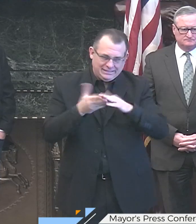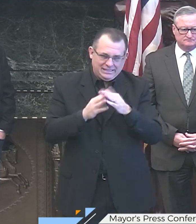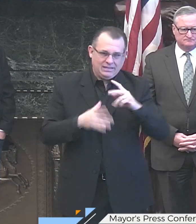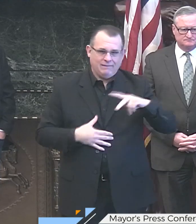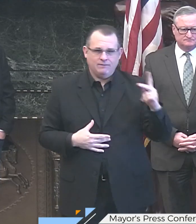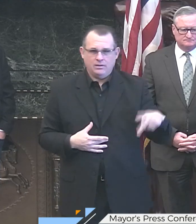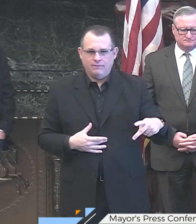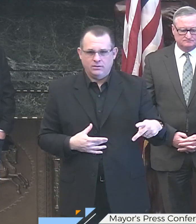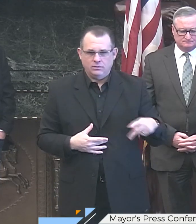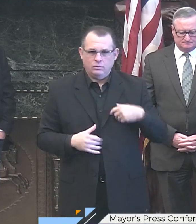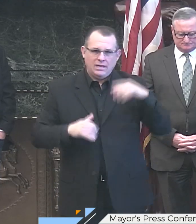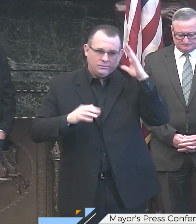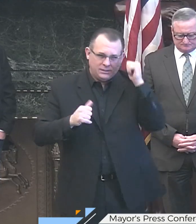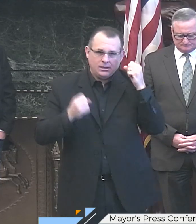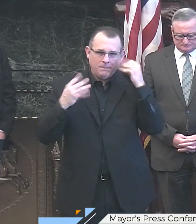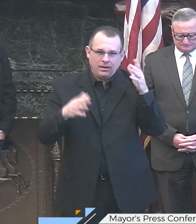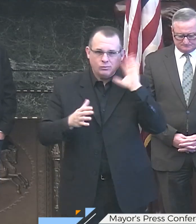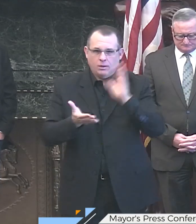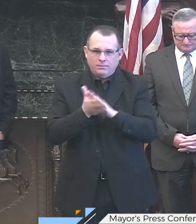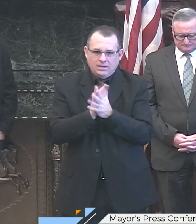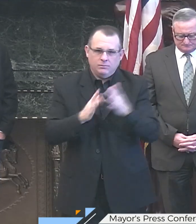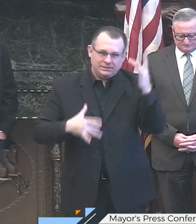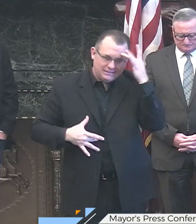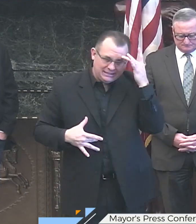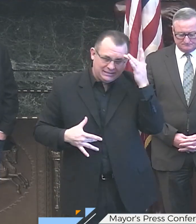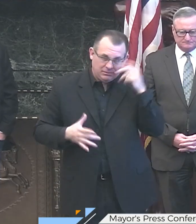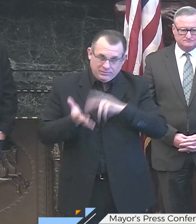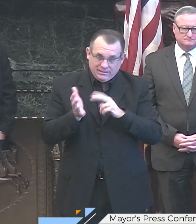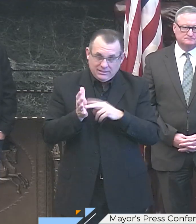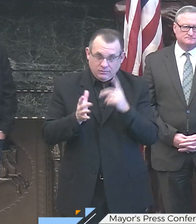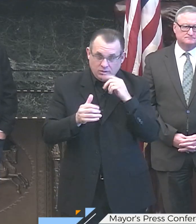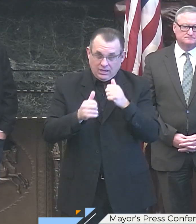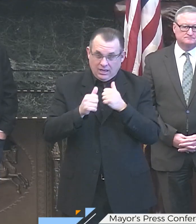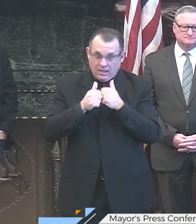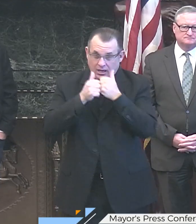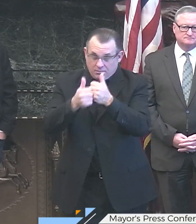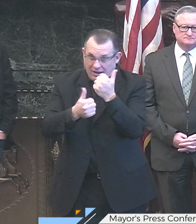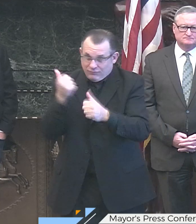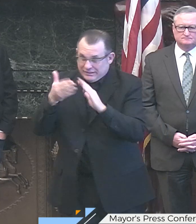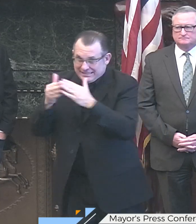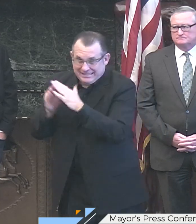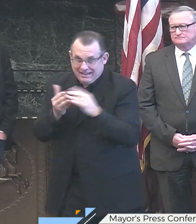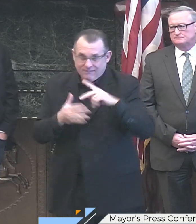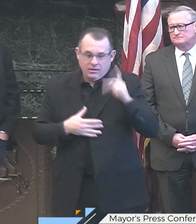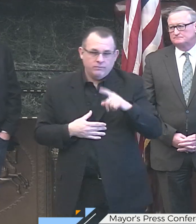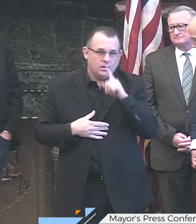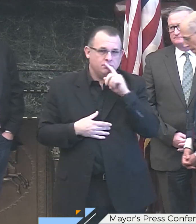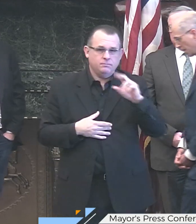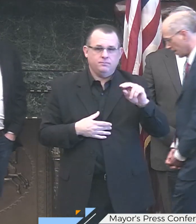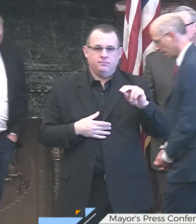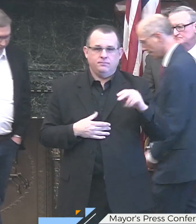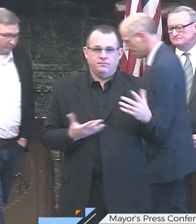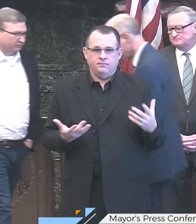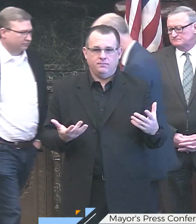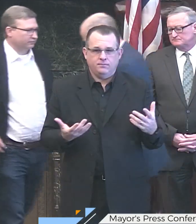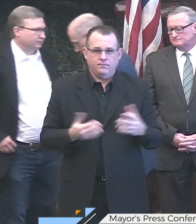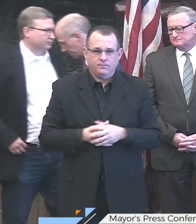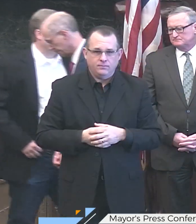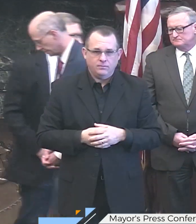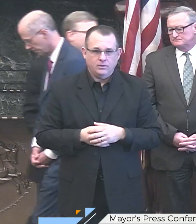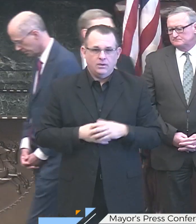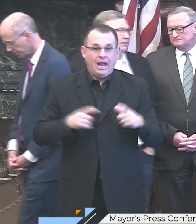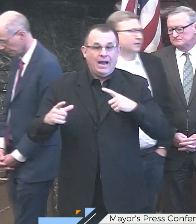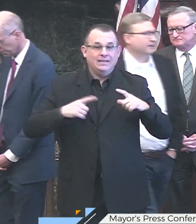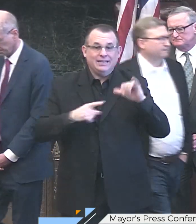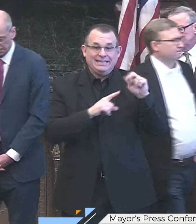report that. Okay. And then just the Holiday Inn Express in Center City, is that, I guess, Brian, is that